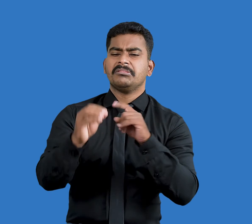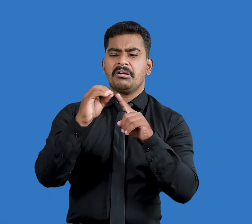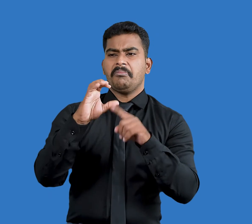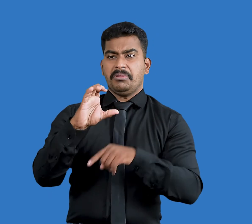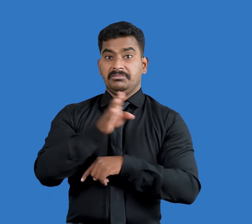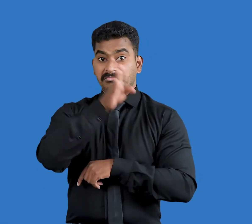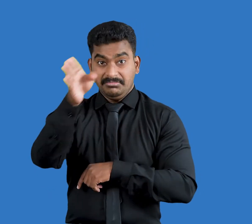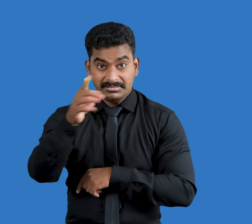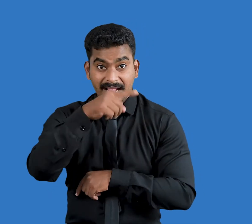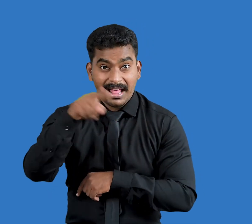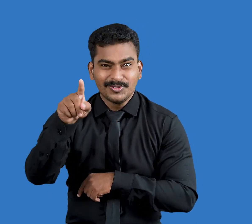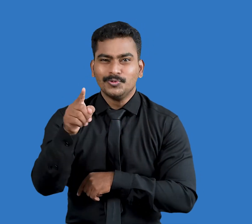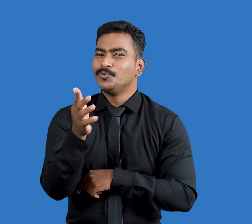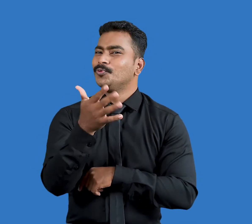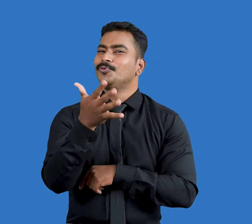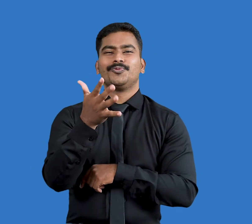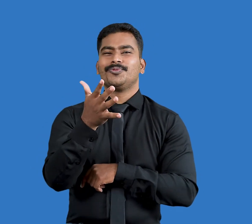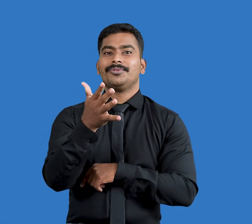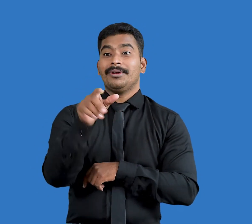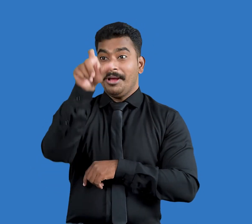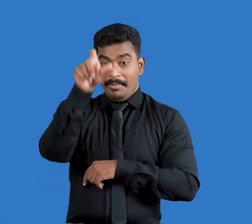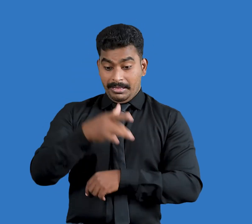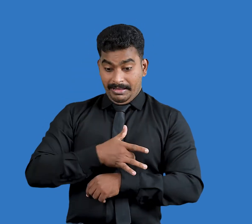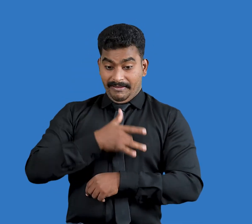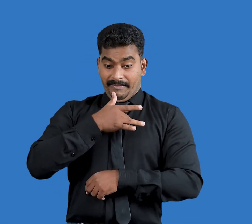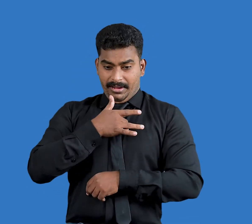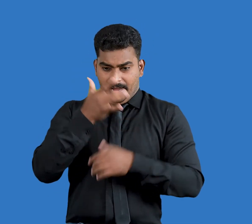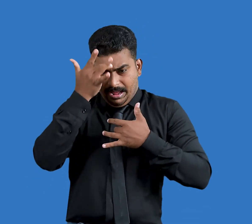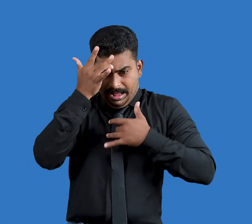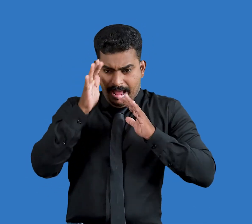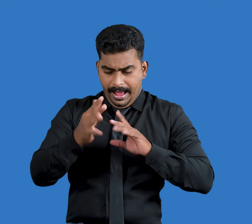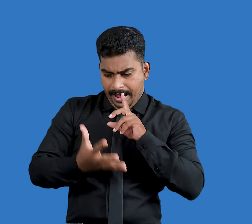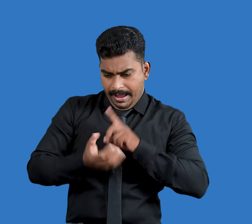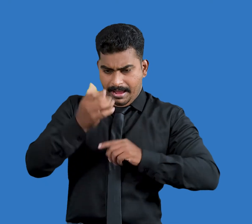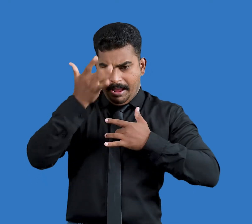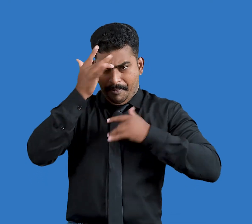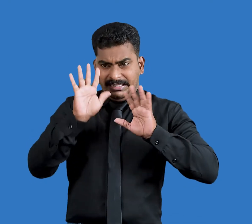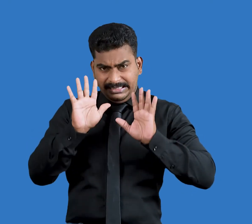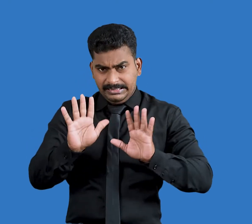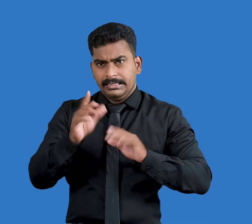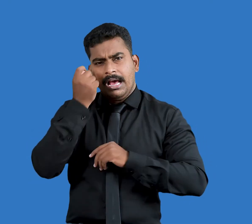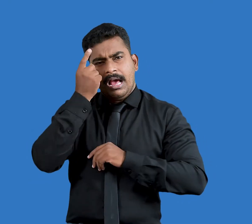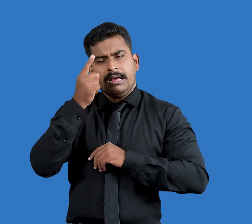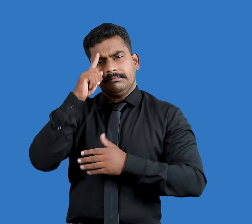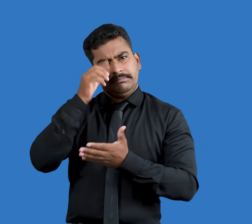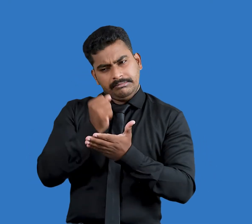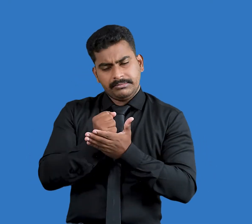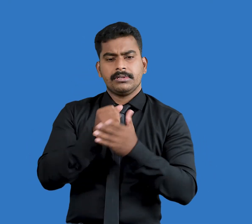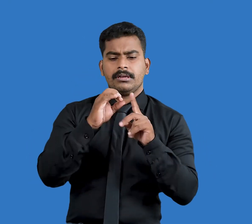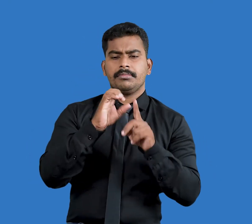diagnosis. Seeking palliative care is not a death sentence. To read the WHO definition